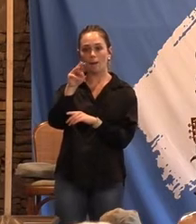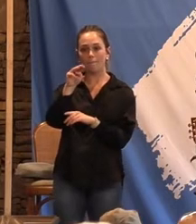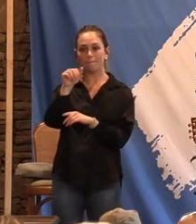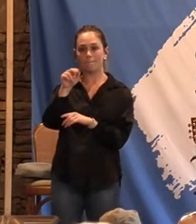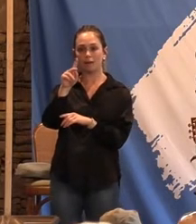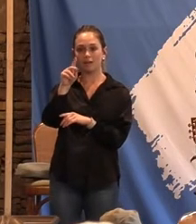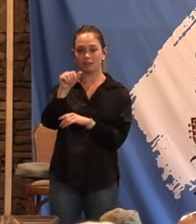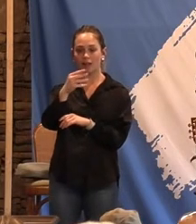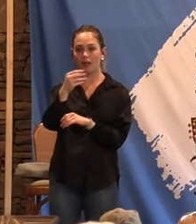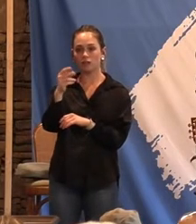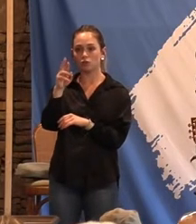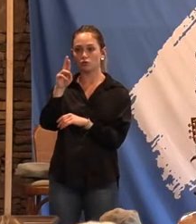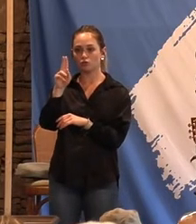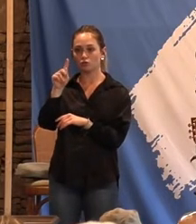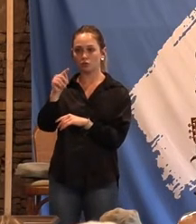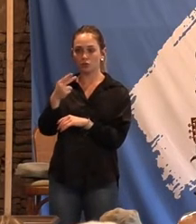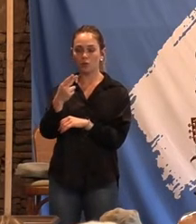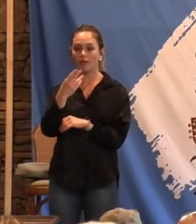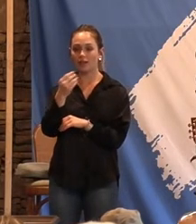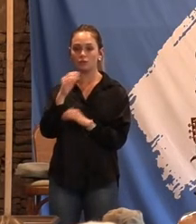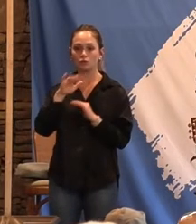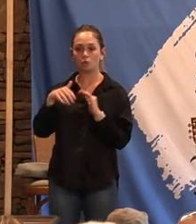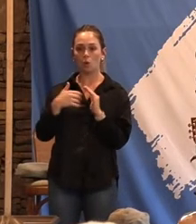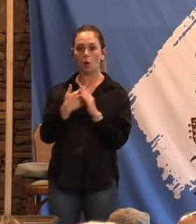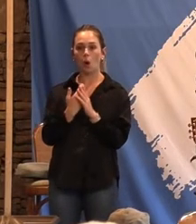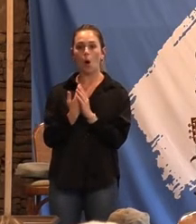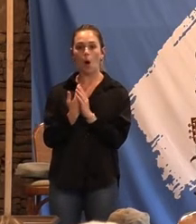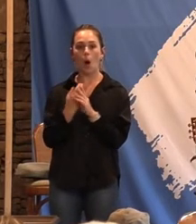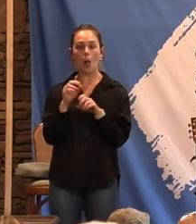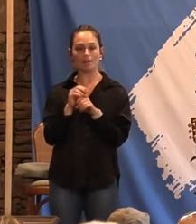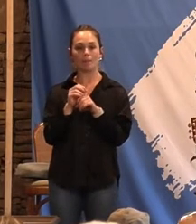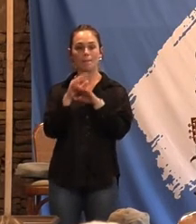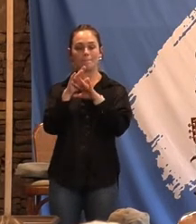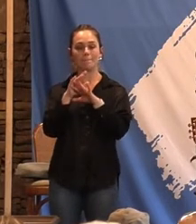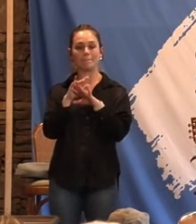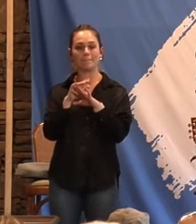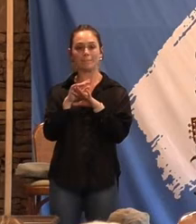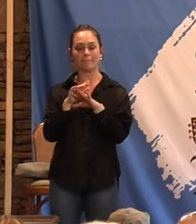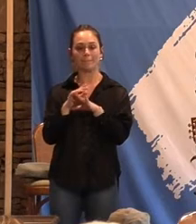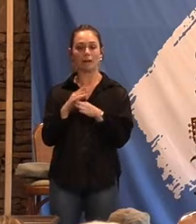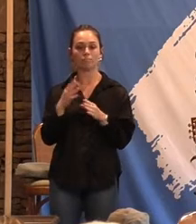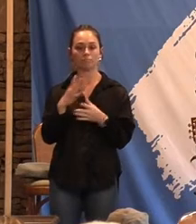and to Ruth and to all of my mounting storytelling families.